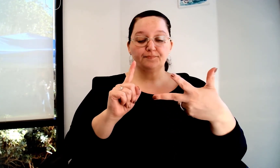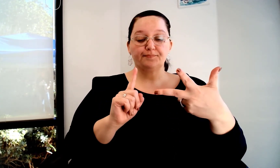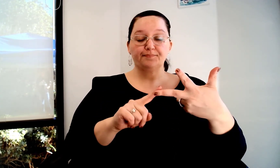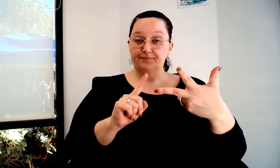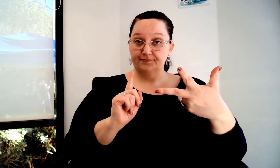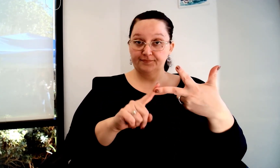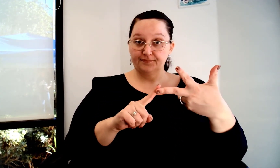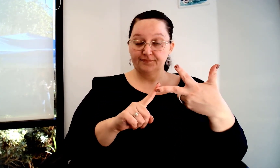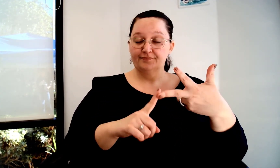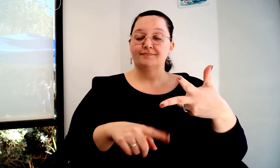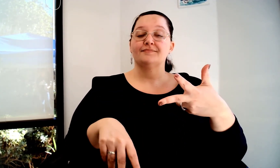The third one,